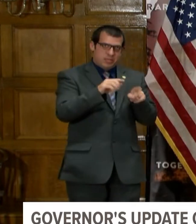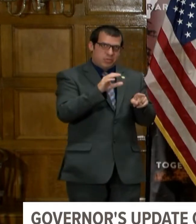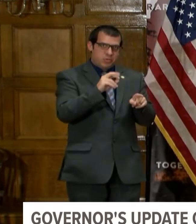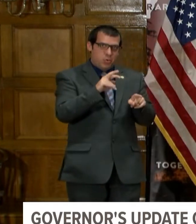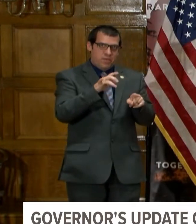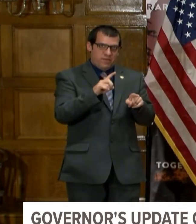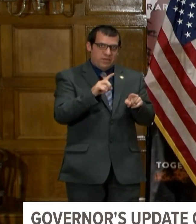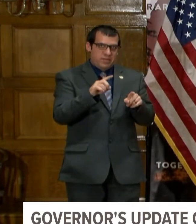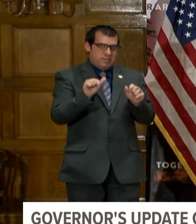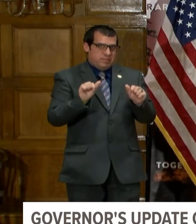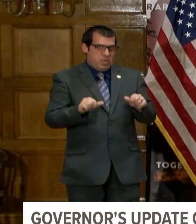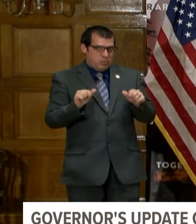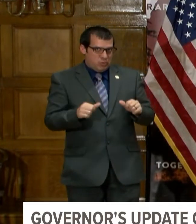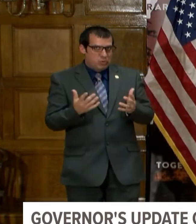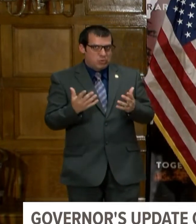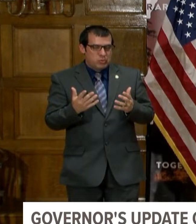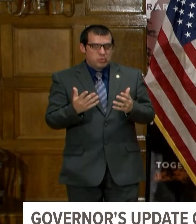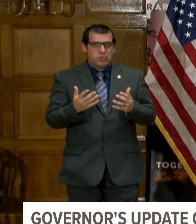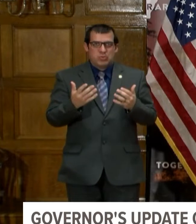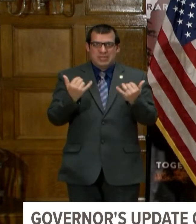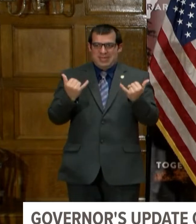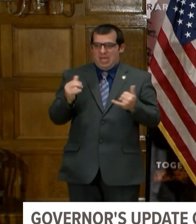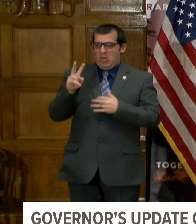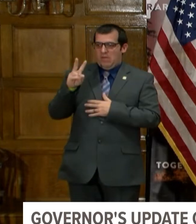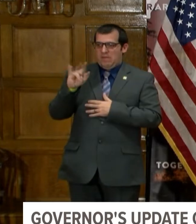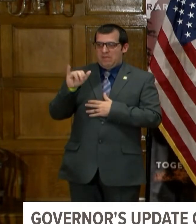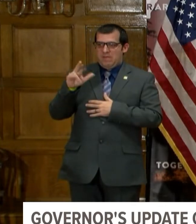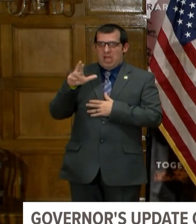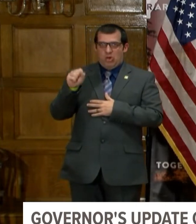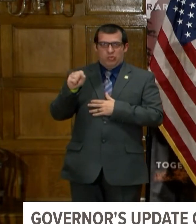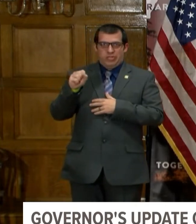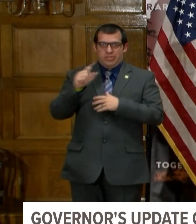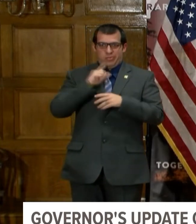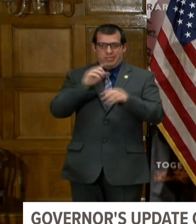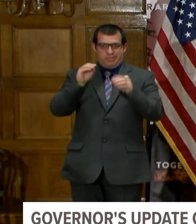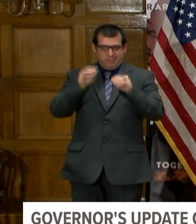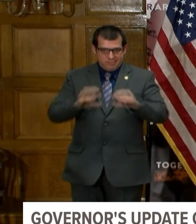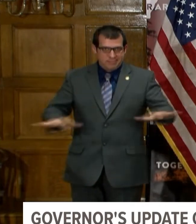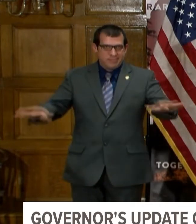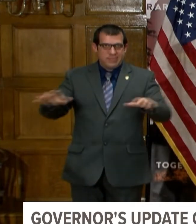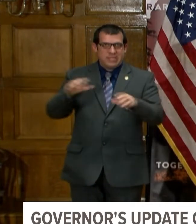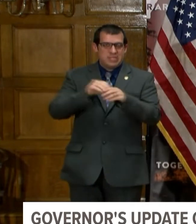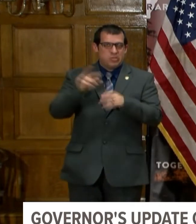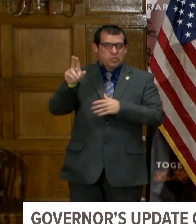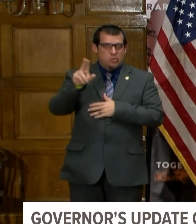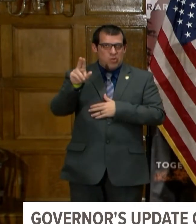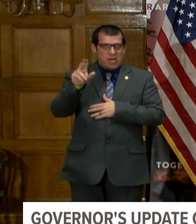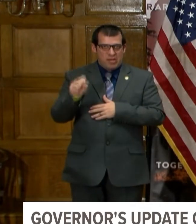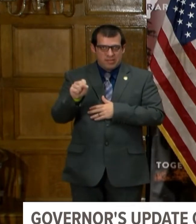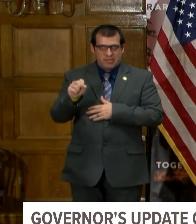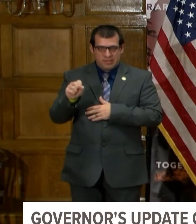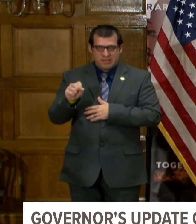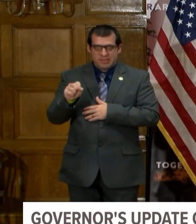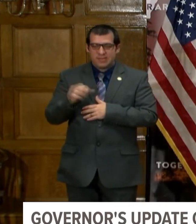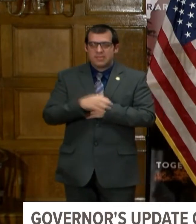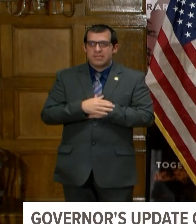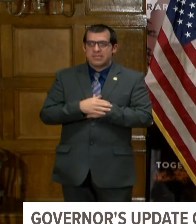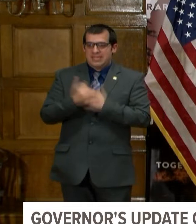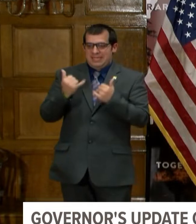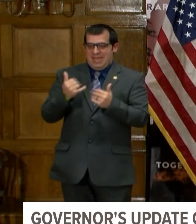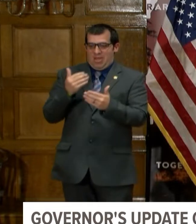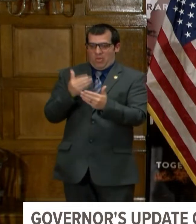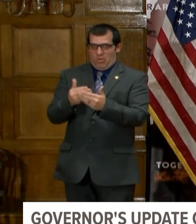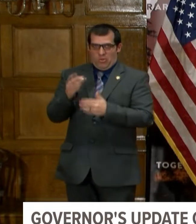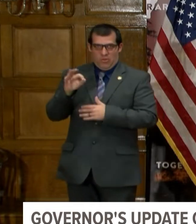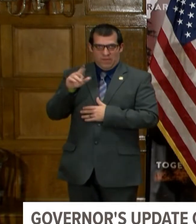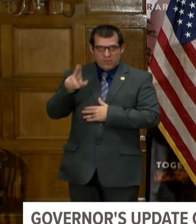have viruses running around in the nation. And so because of flu season,